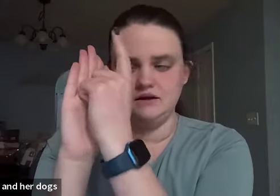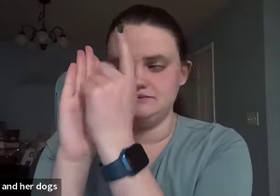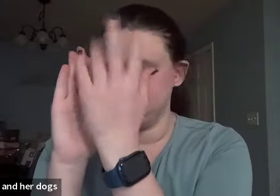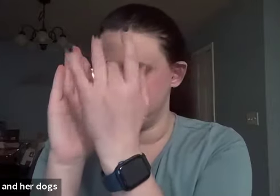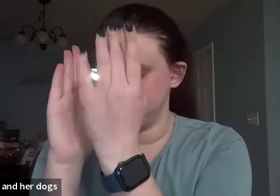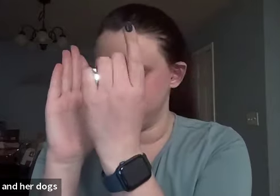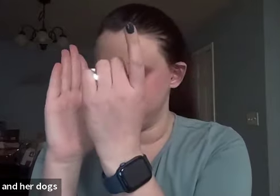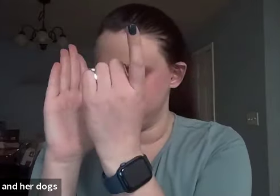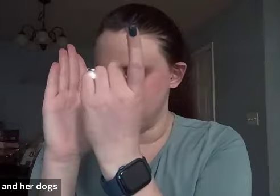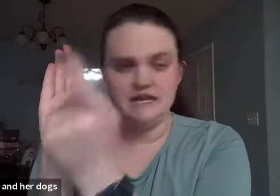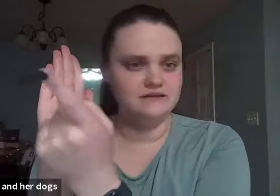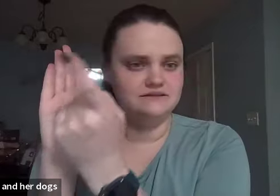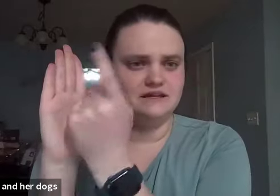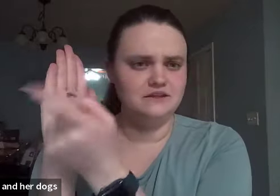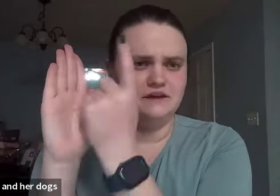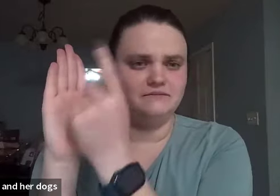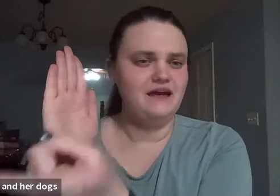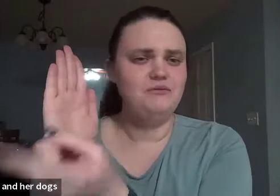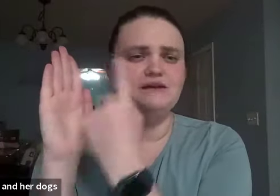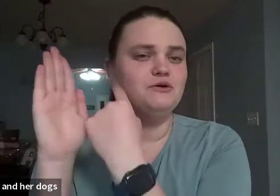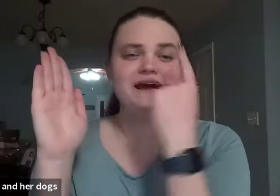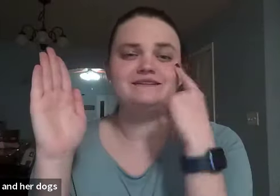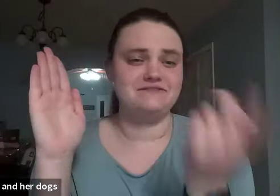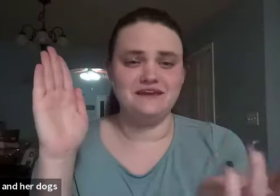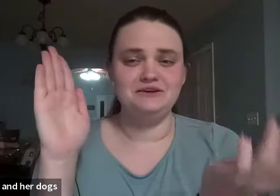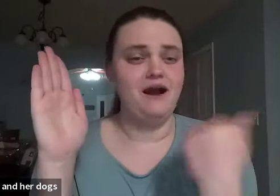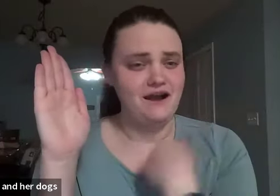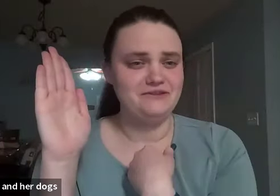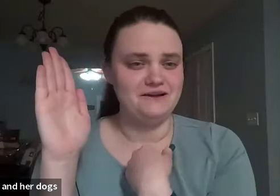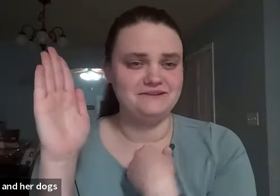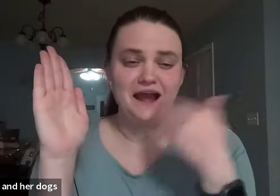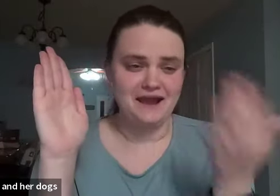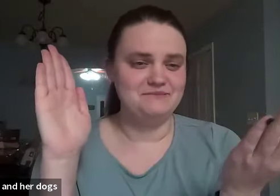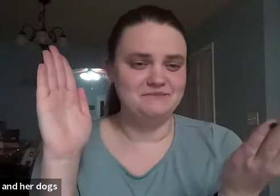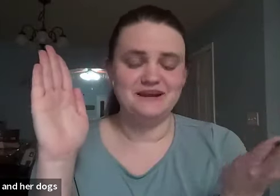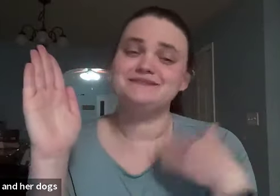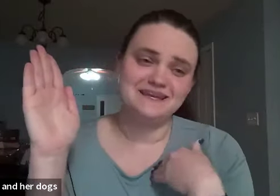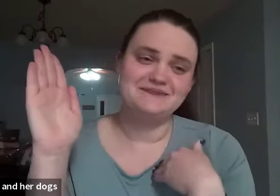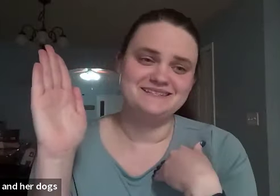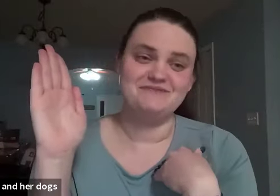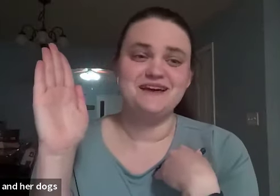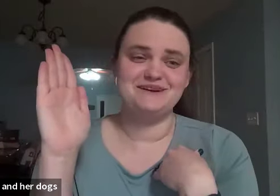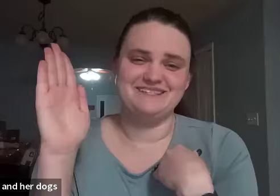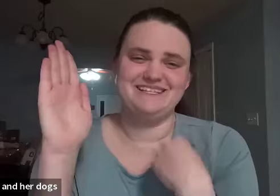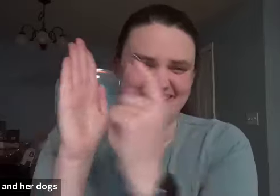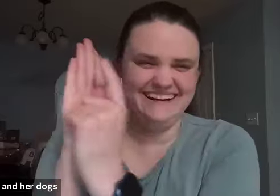like hands. Thank you. There. I don't know why I said thank you. I thought of it. I remembered. I was thanking myself. That's what I was